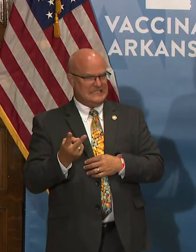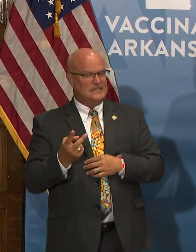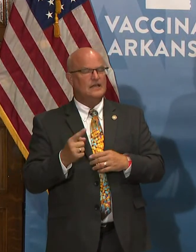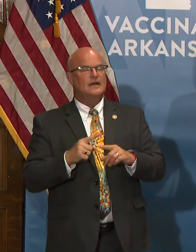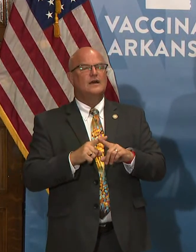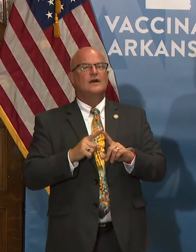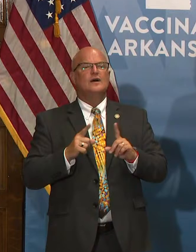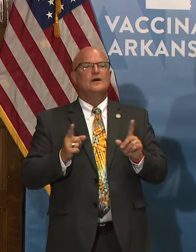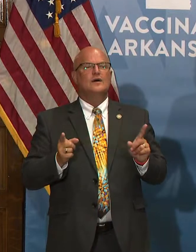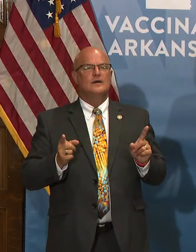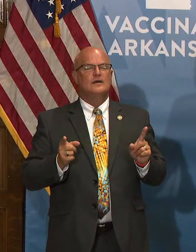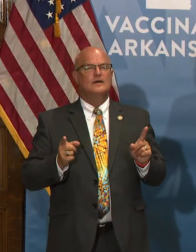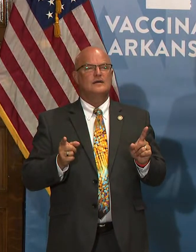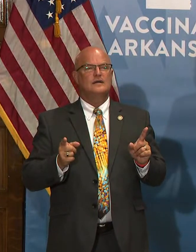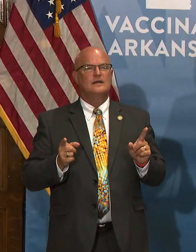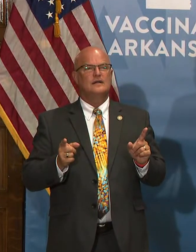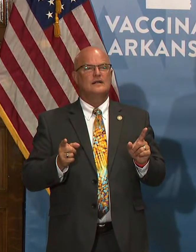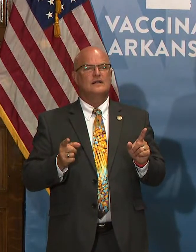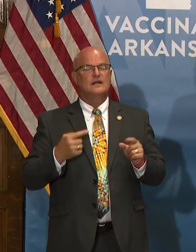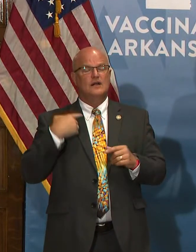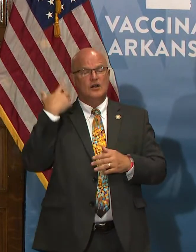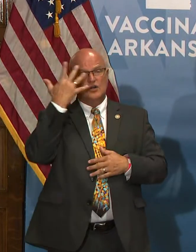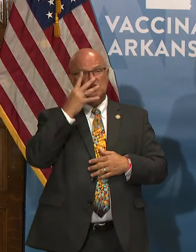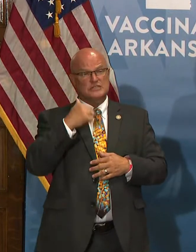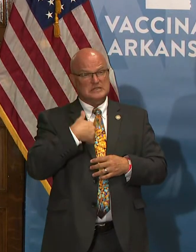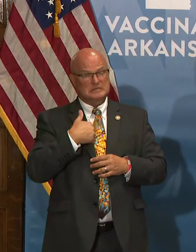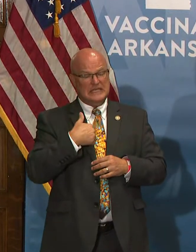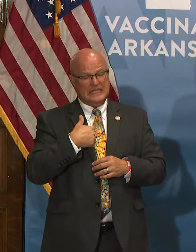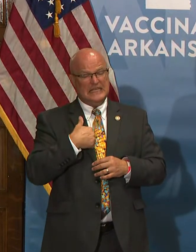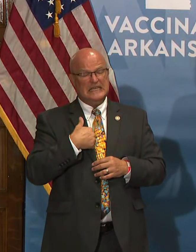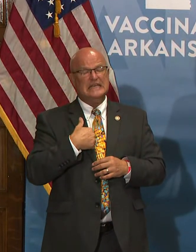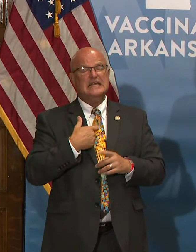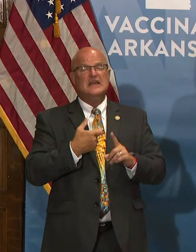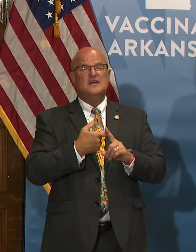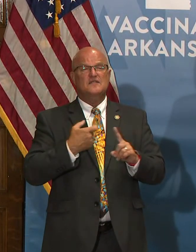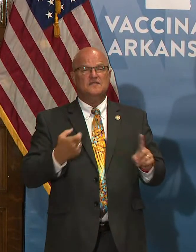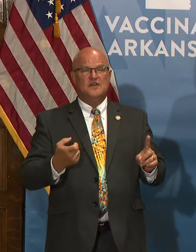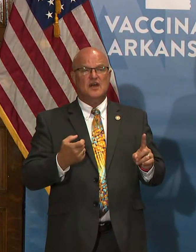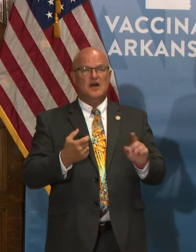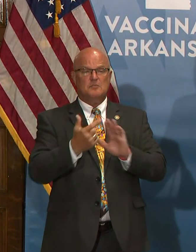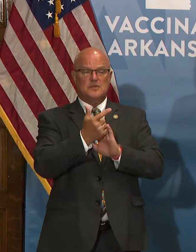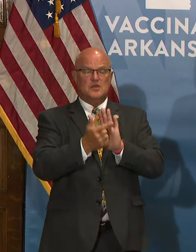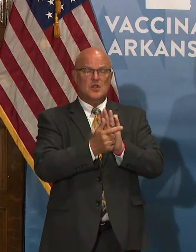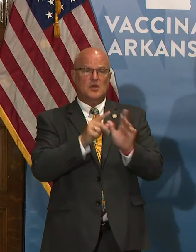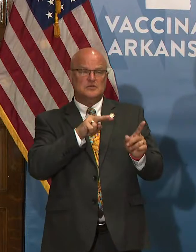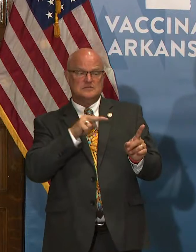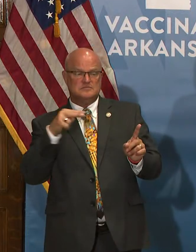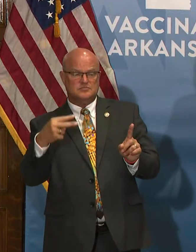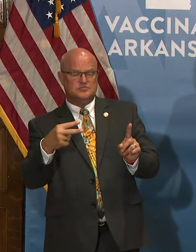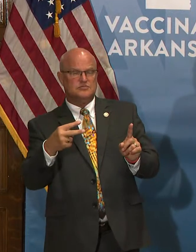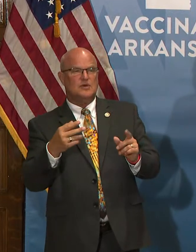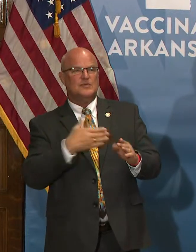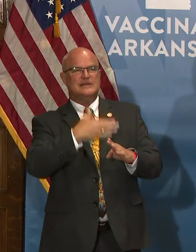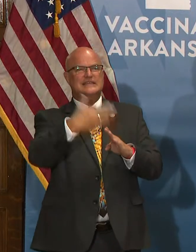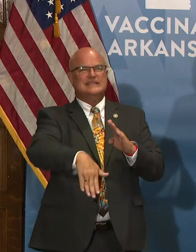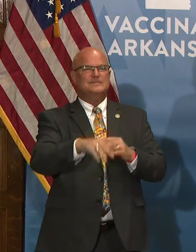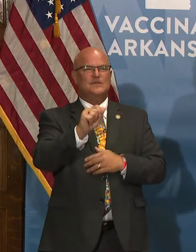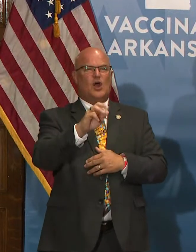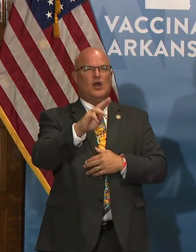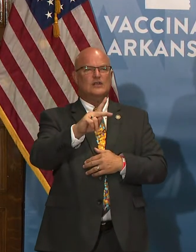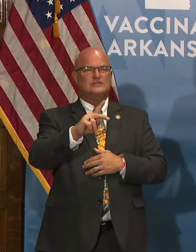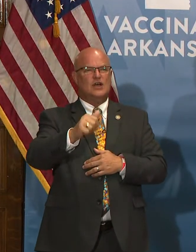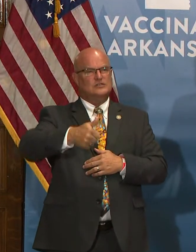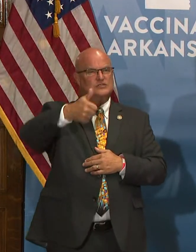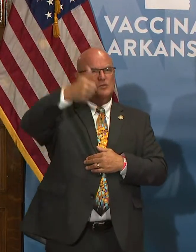but it looks to me like that from a litigation standpoint, this will wind up in the Arkansas Supreme Court for